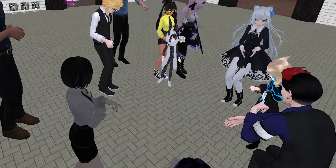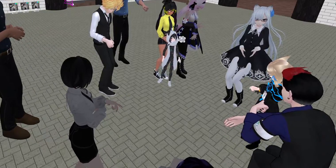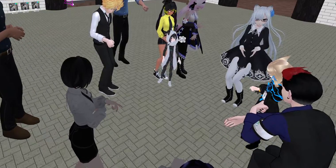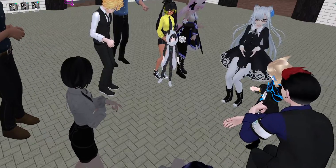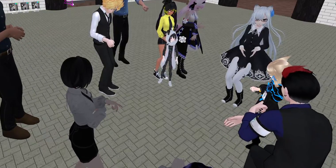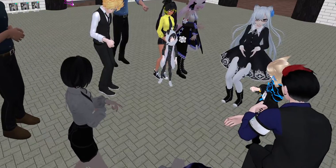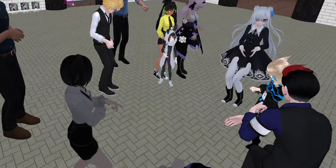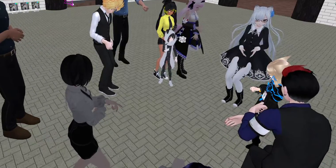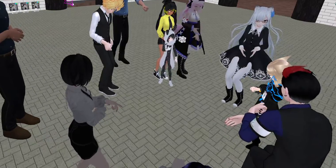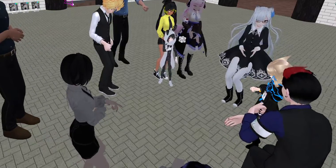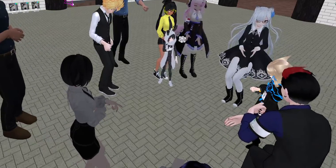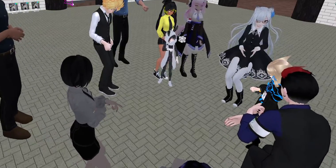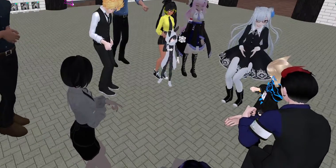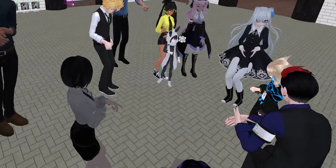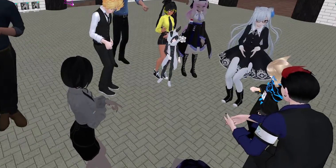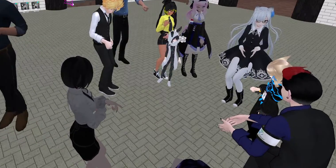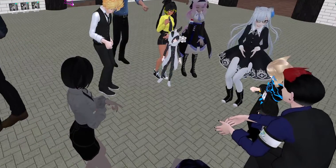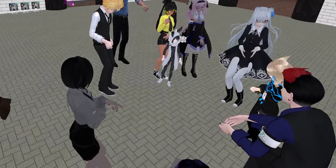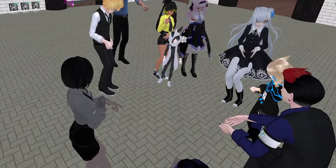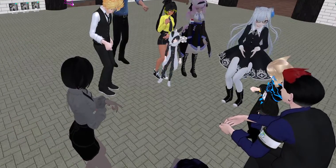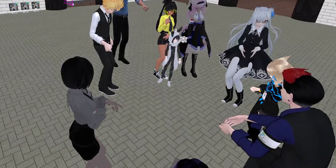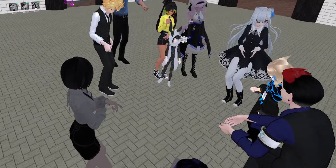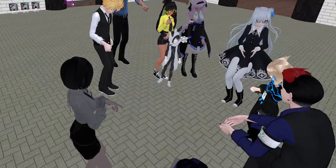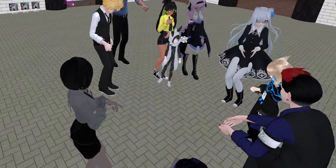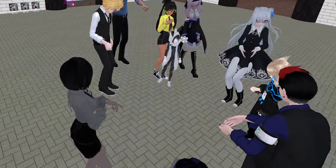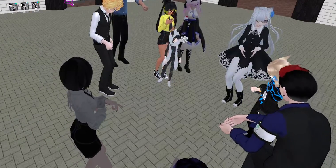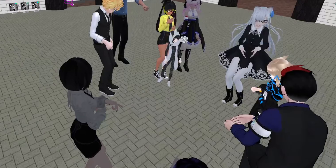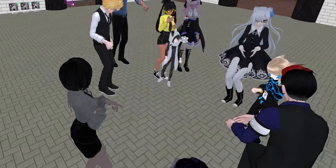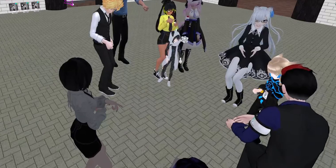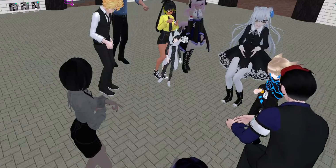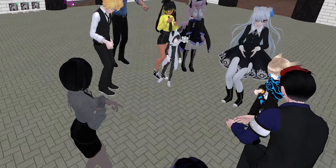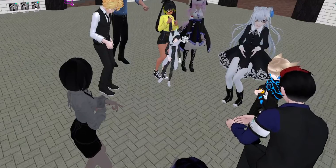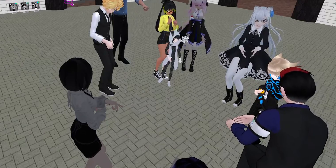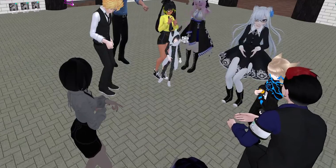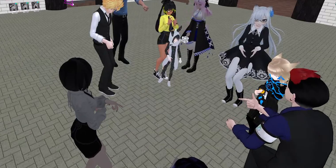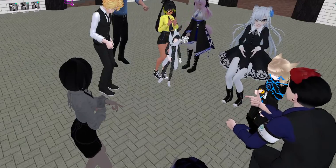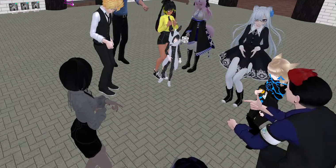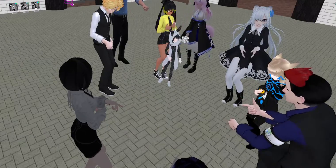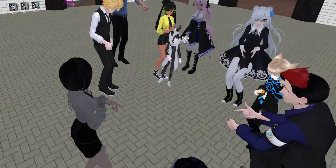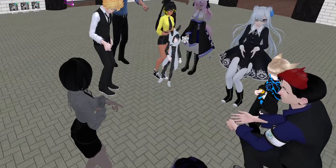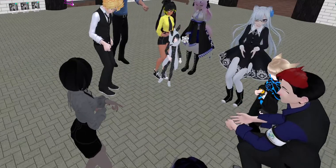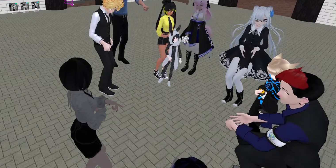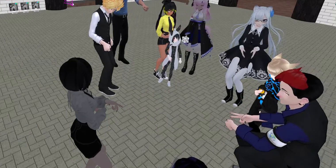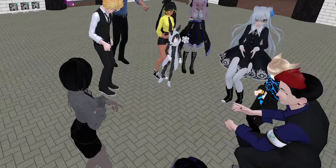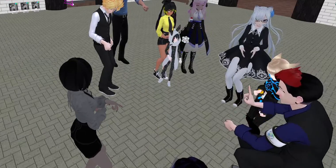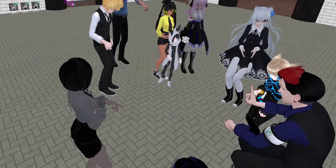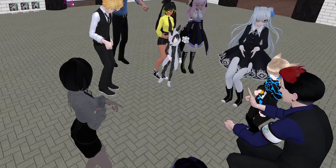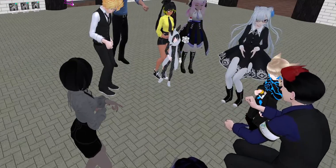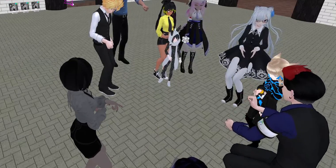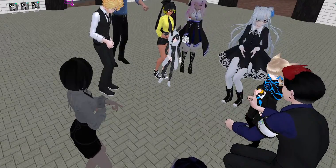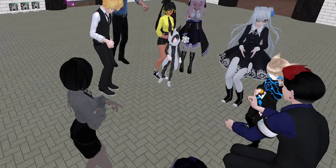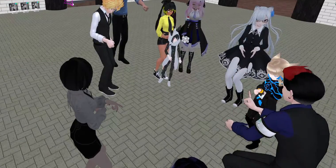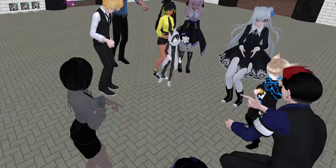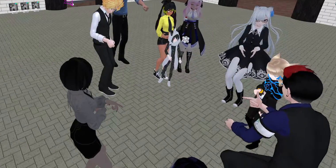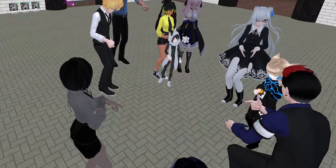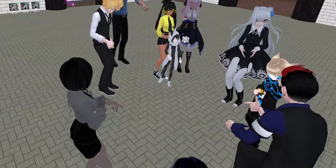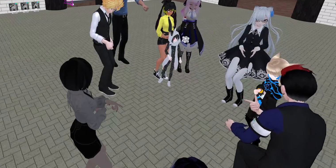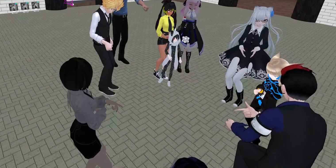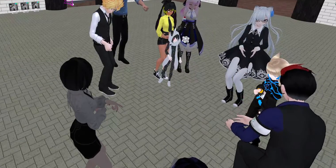your, where your thumb would be. So No, I don't think so. Maybe he shot it. It shows. your pinky, and for N, you'd point between your